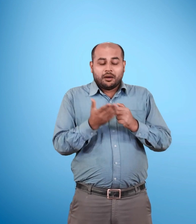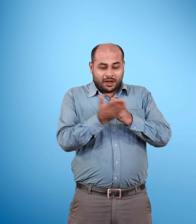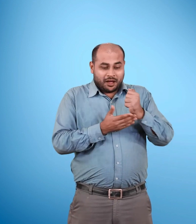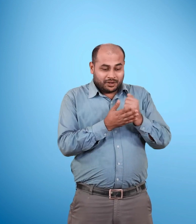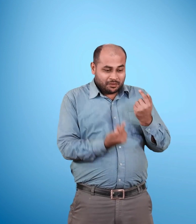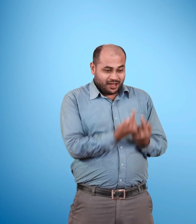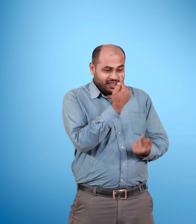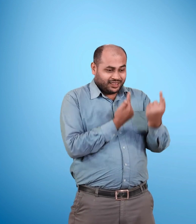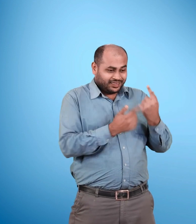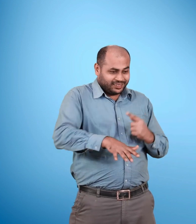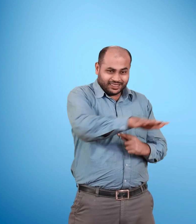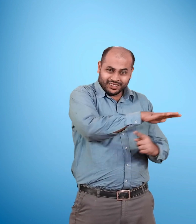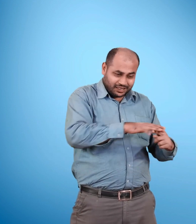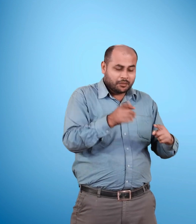The crop fields, forests,